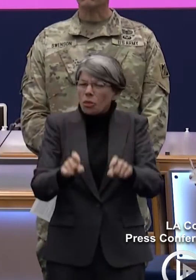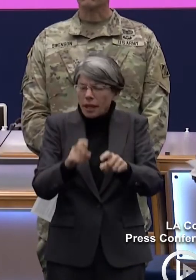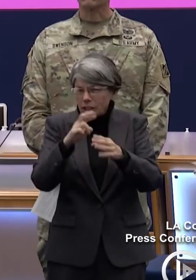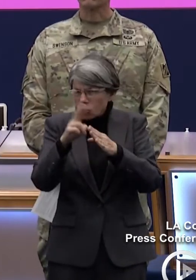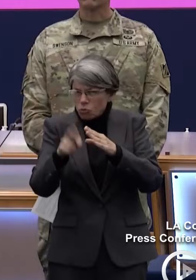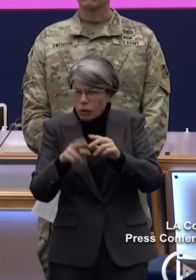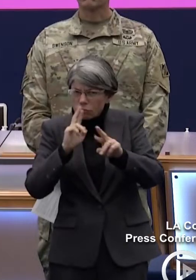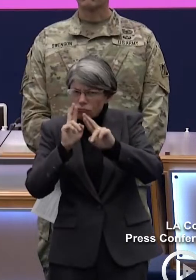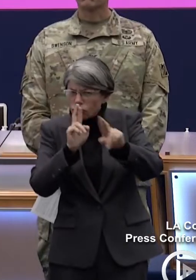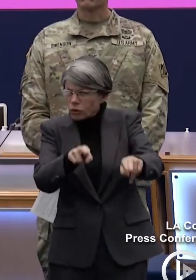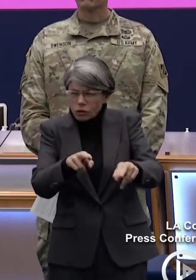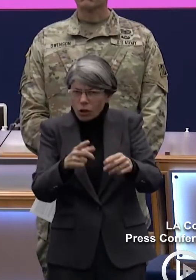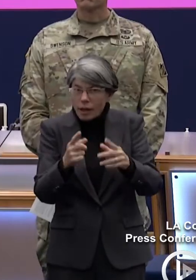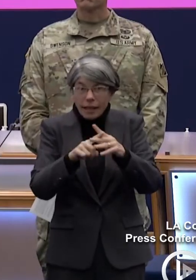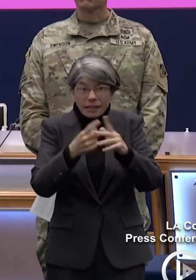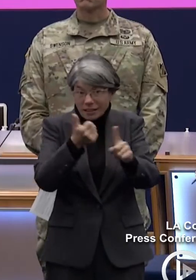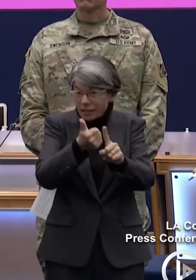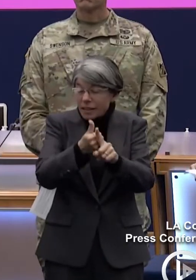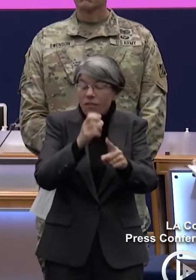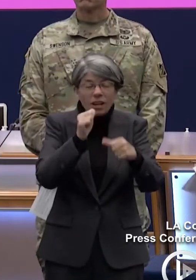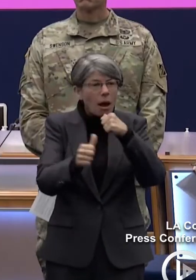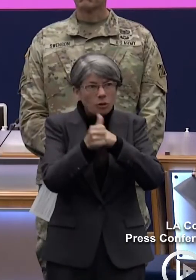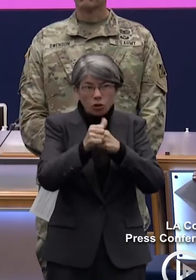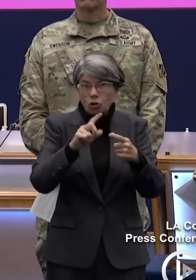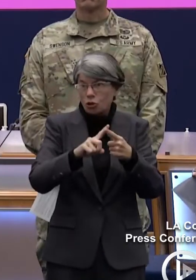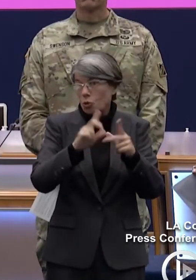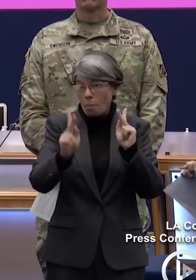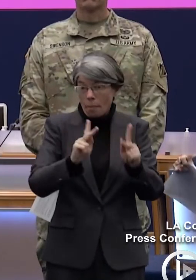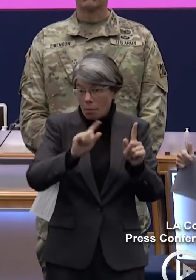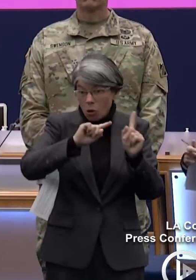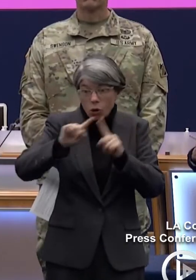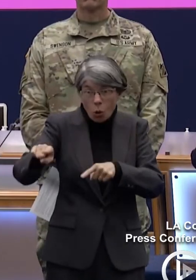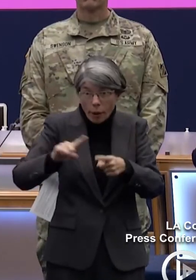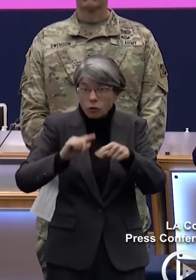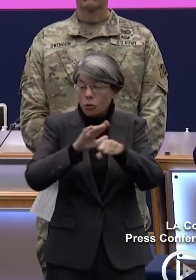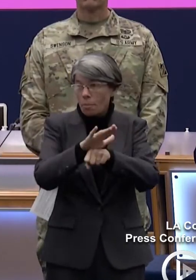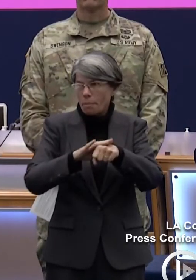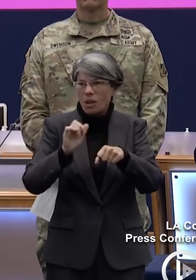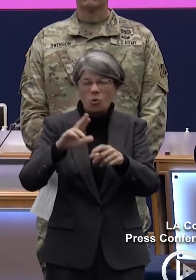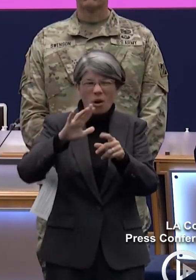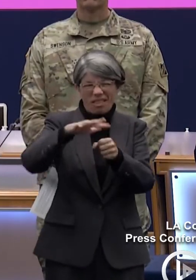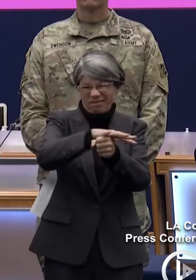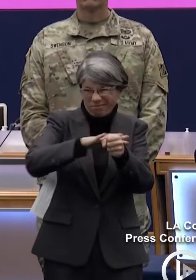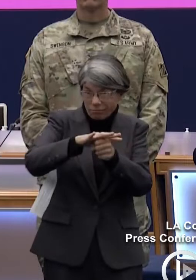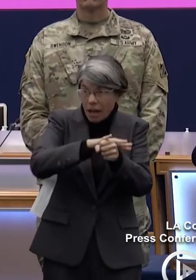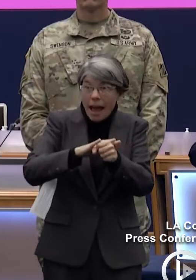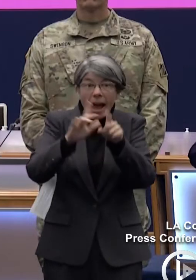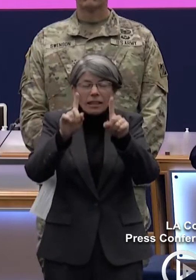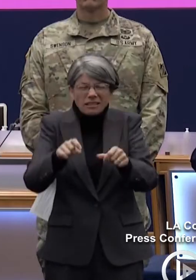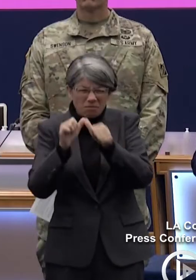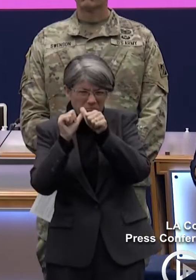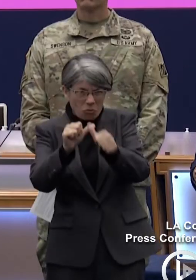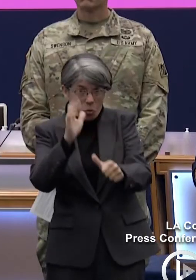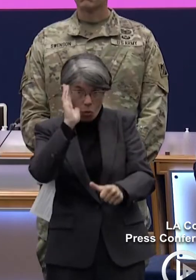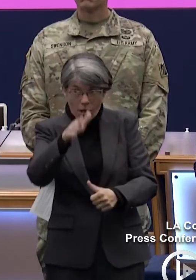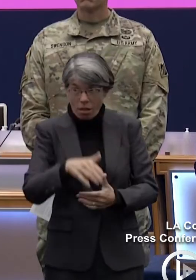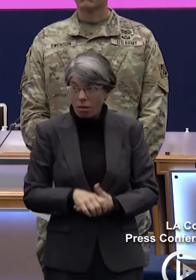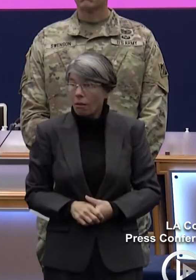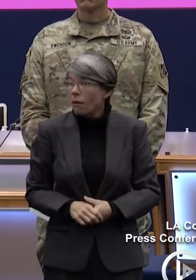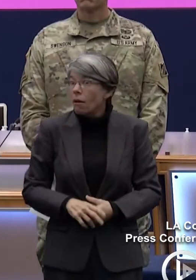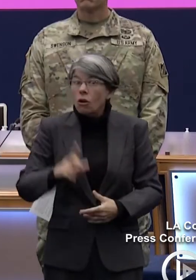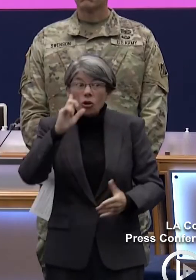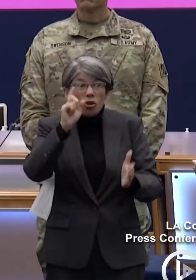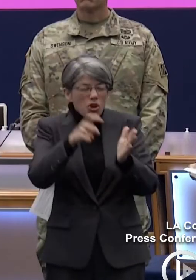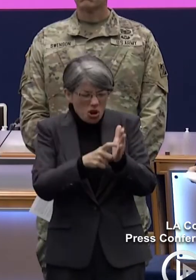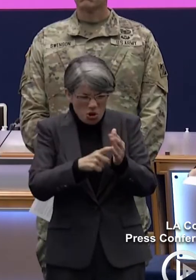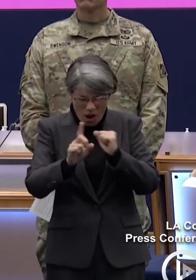that the material was not hazardous to beachgoers or to our environment. However, testing will continue, and if you do see